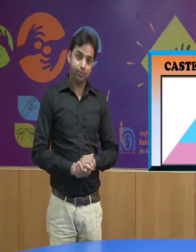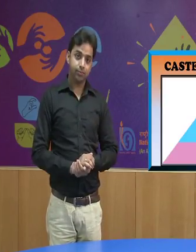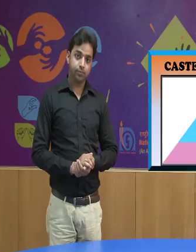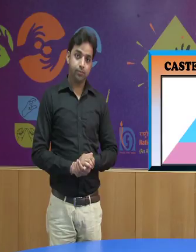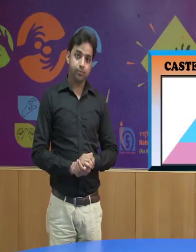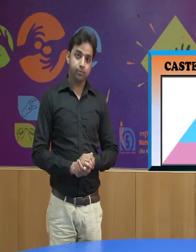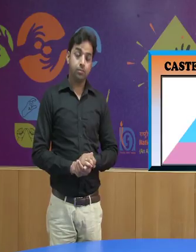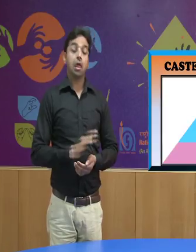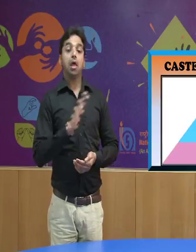and Shudra.